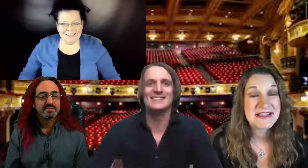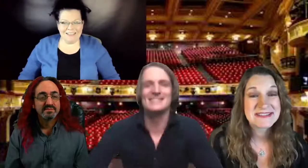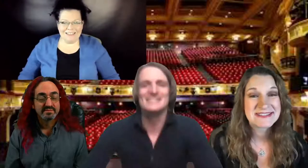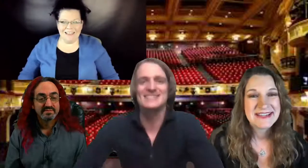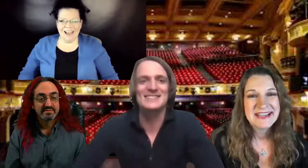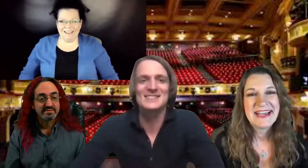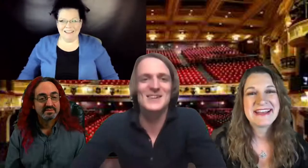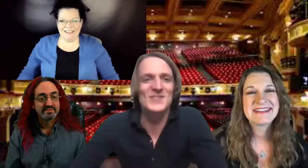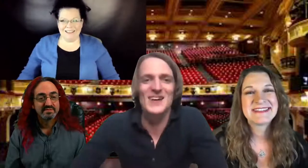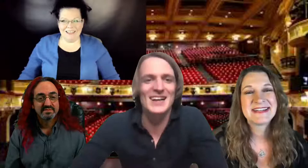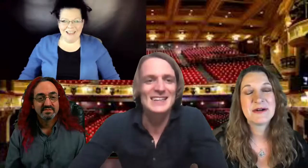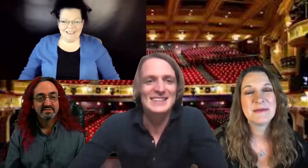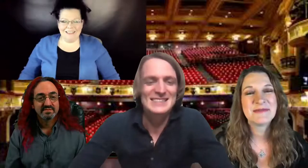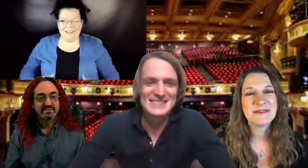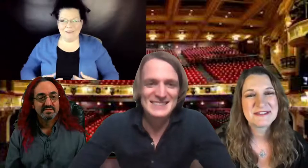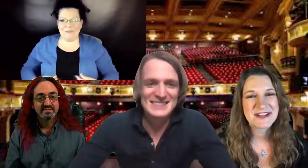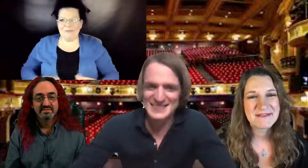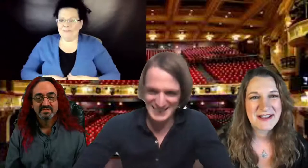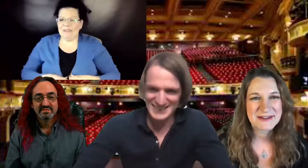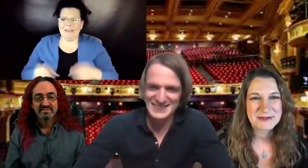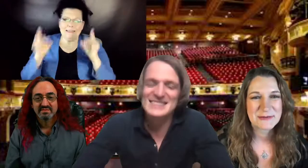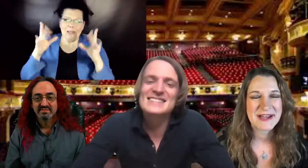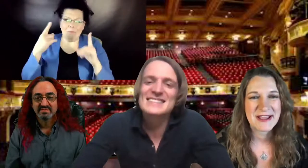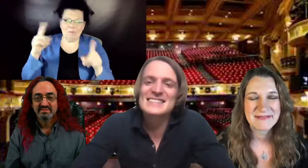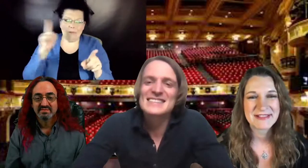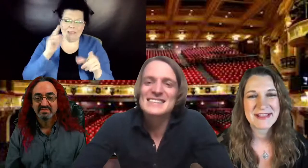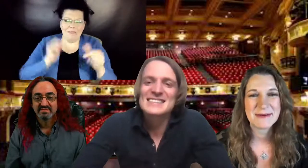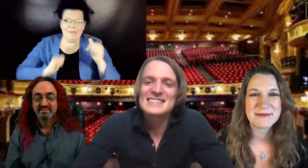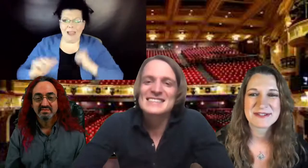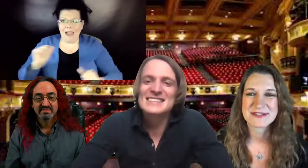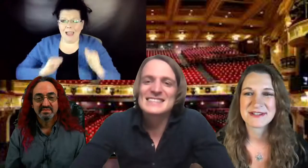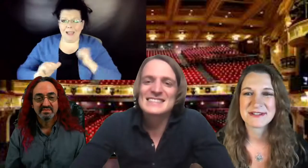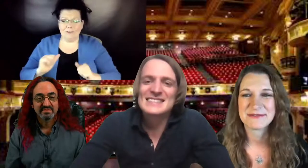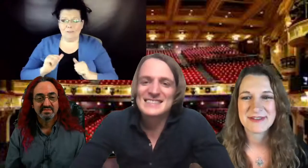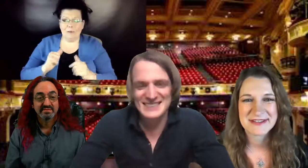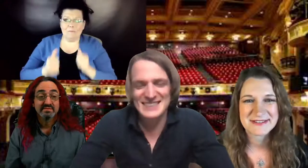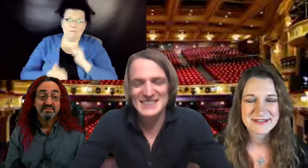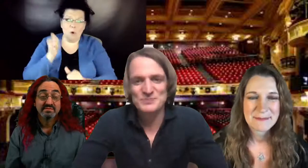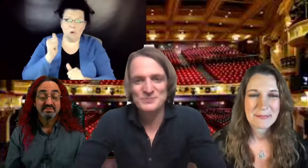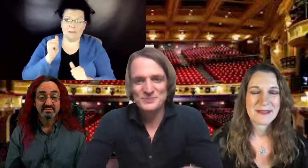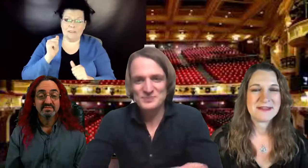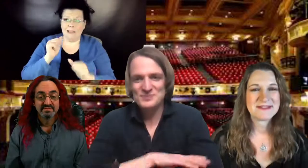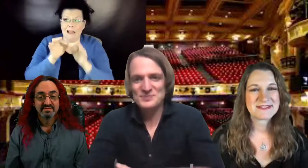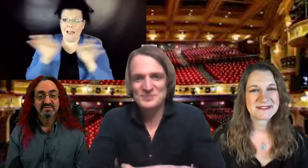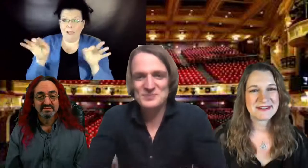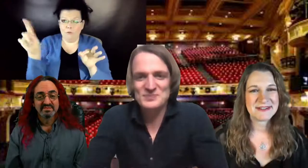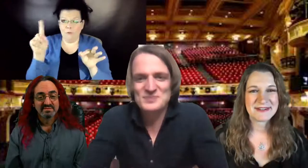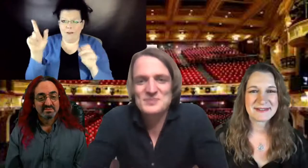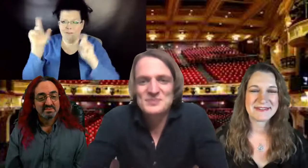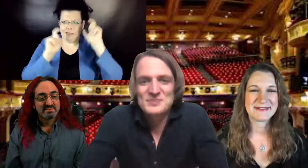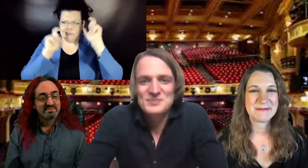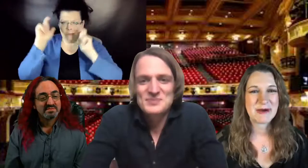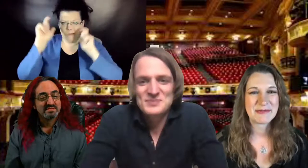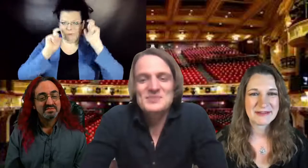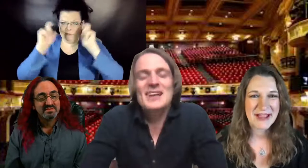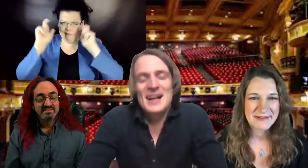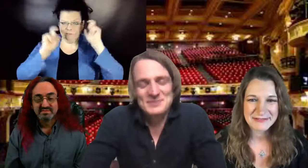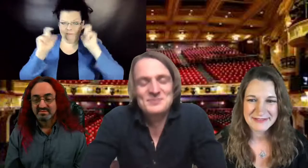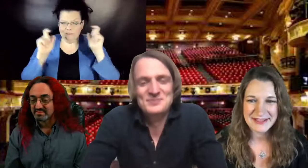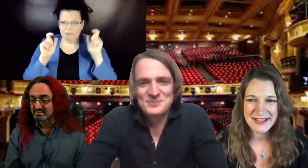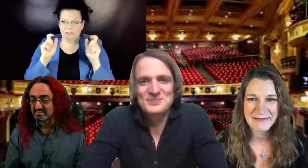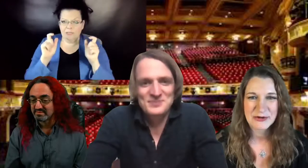Overuse. Yeah, and that's terrible for a deaf actor when half of the language is on your face. You just